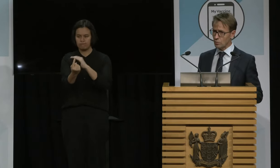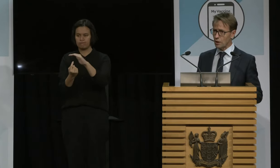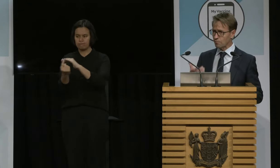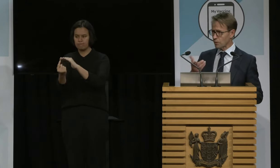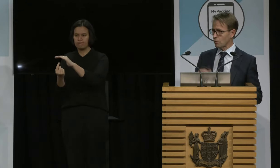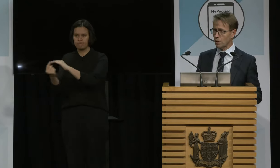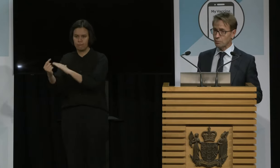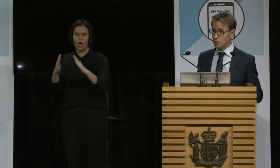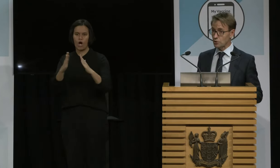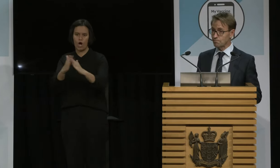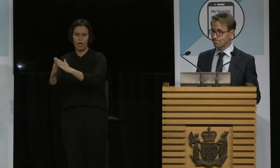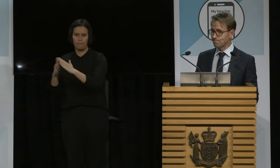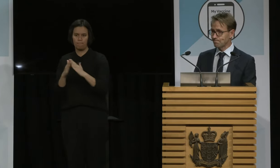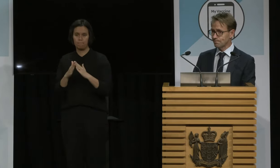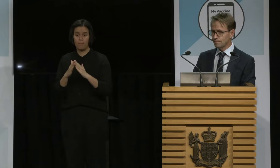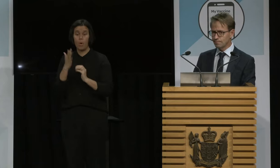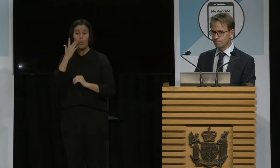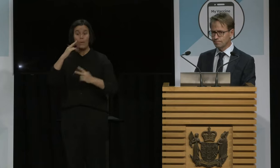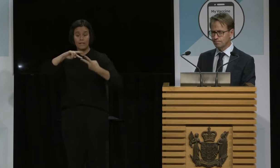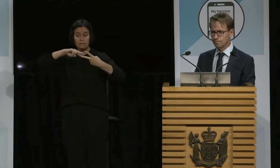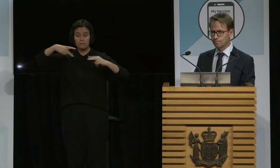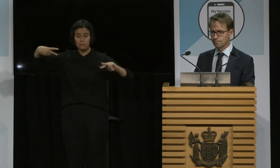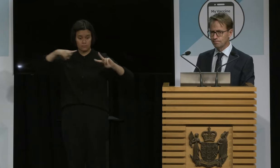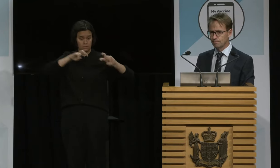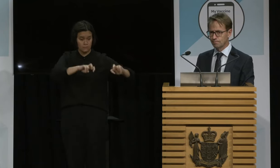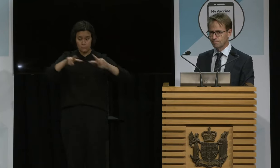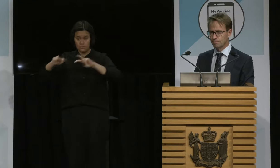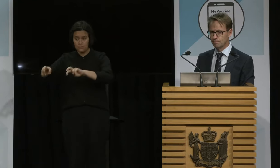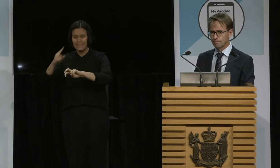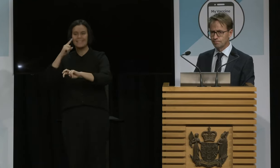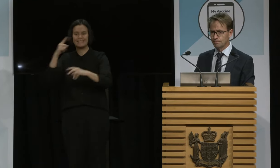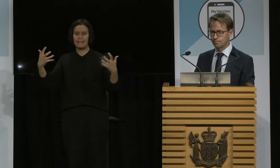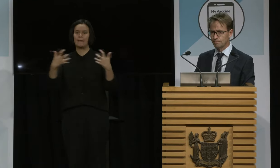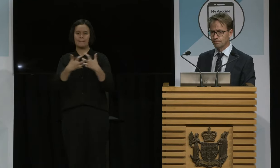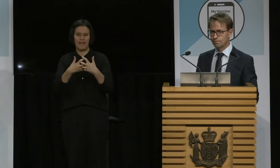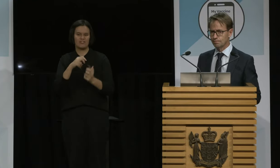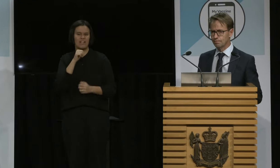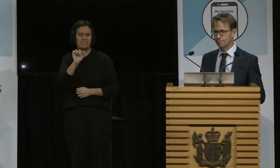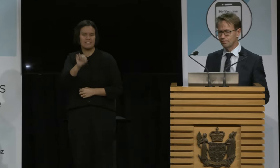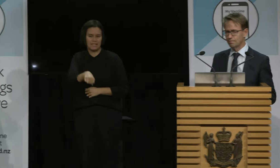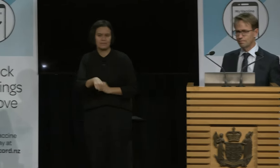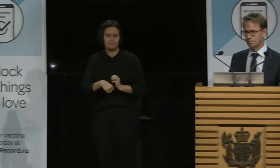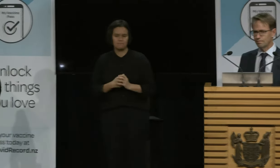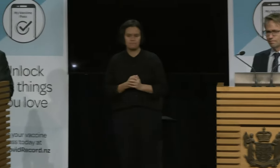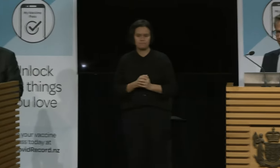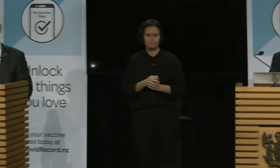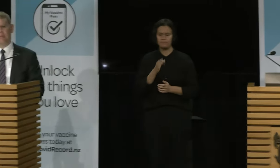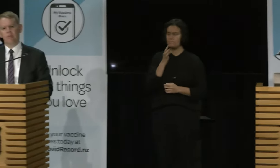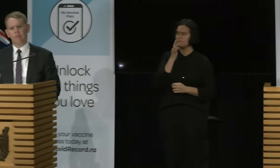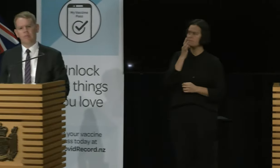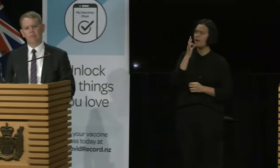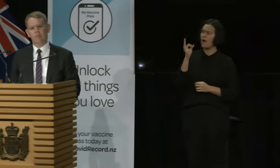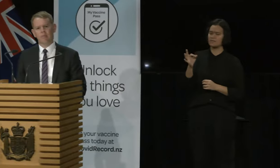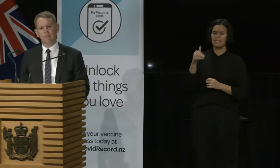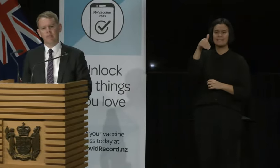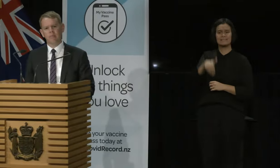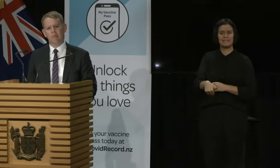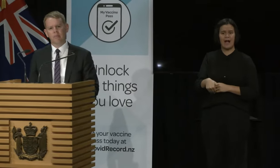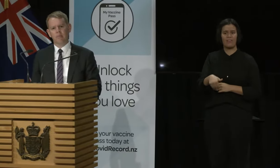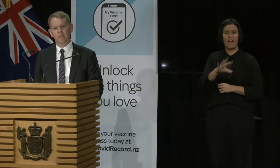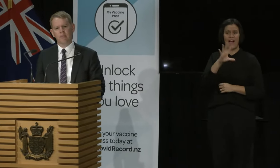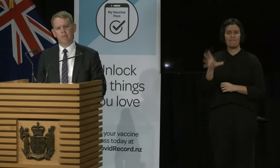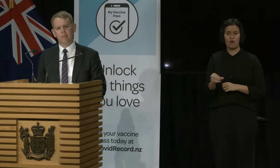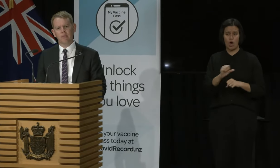showing we will update you. Omicron was in the Netherlands at least five days before South Africa reported it so why is the government